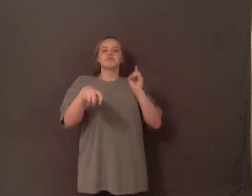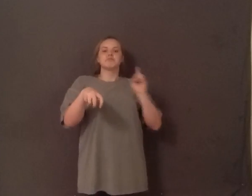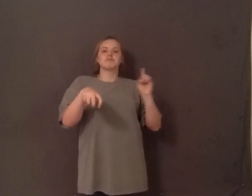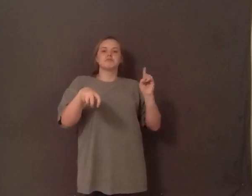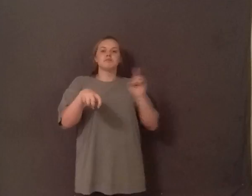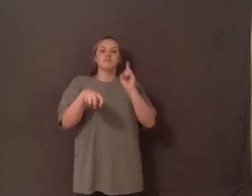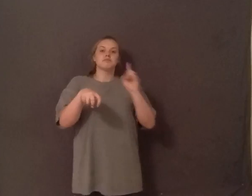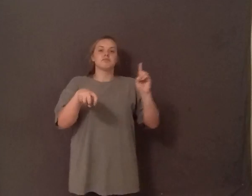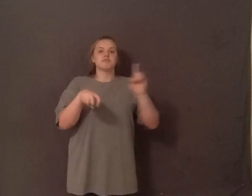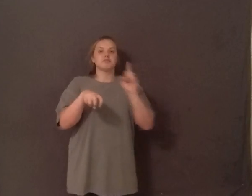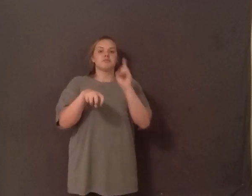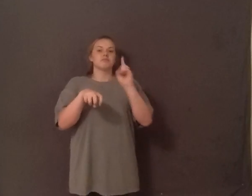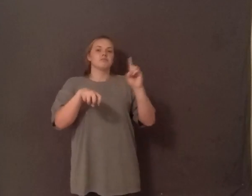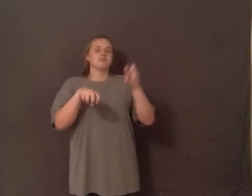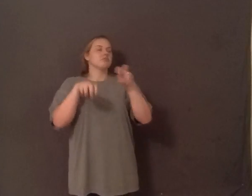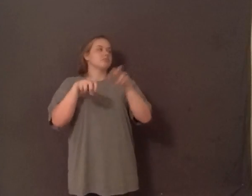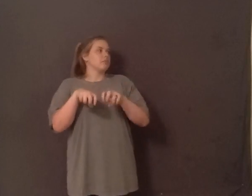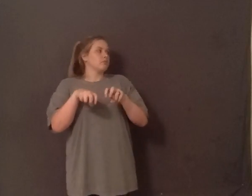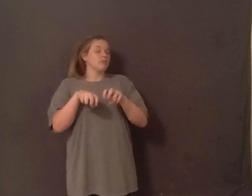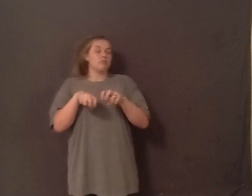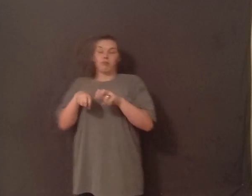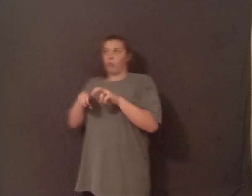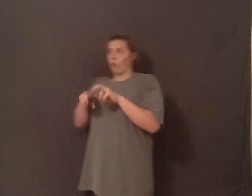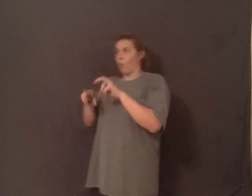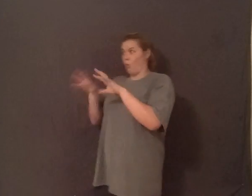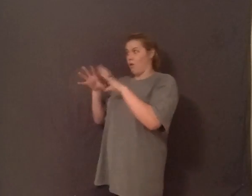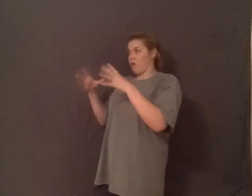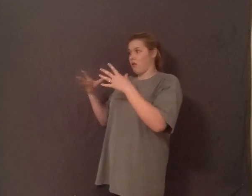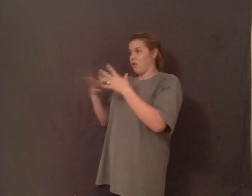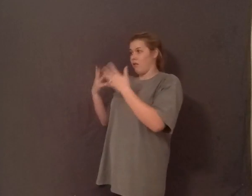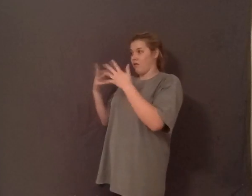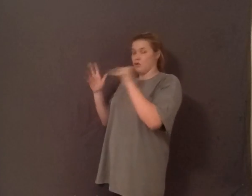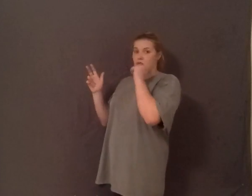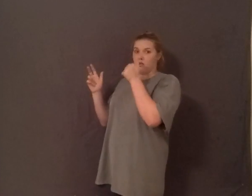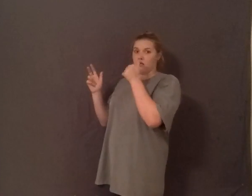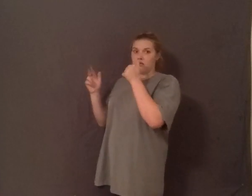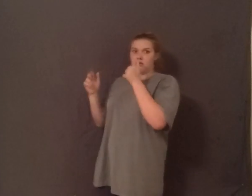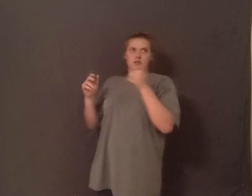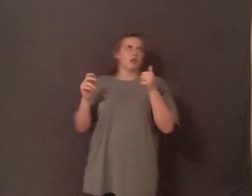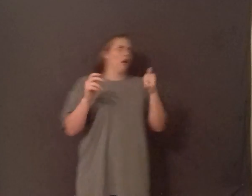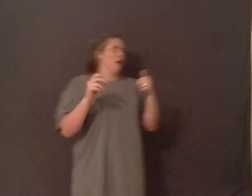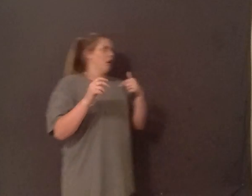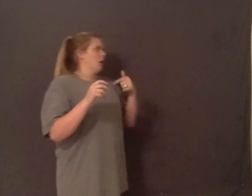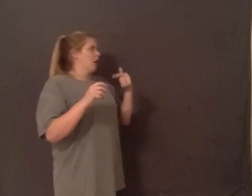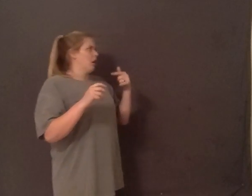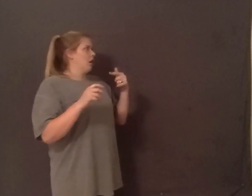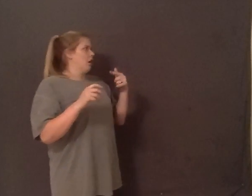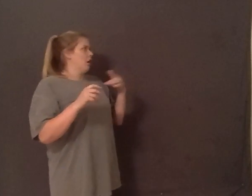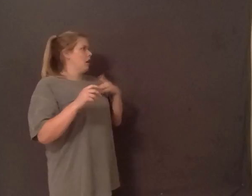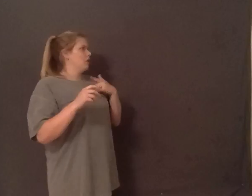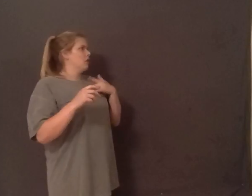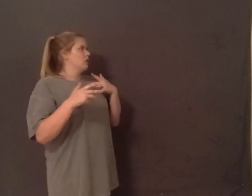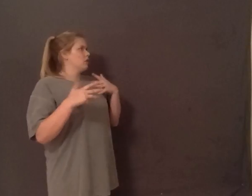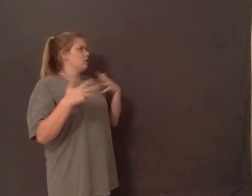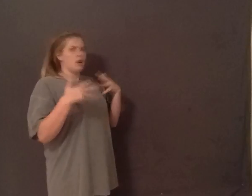is going to end tomorrow. If you believe them, how do you feel? Well, you would feel maybe afraid, maybe angry,